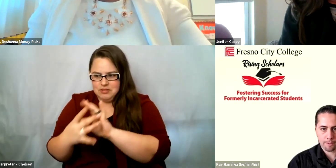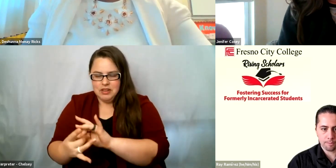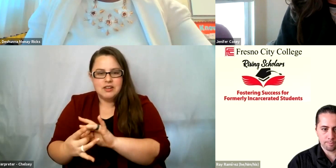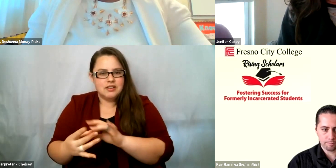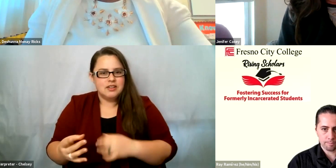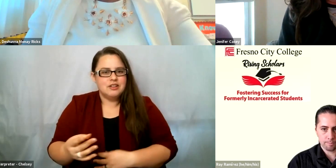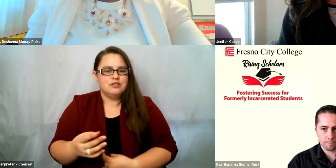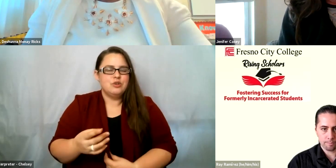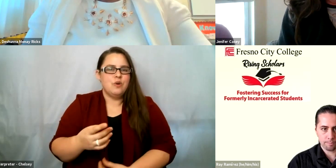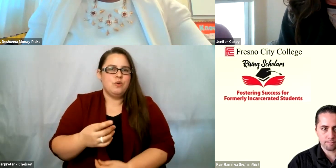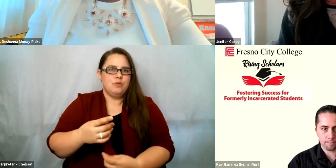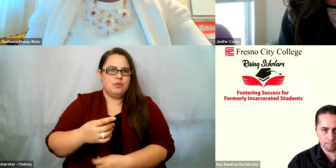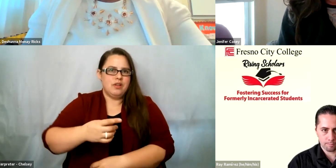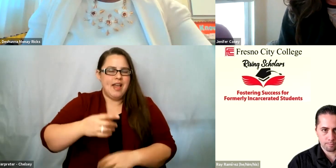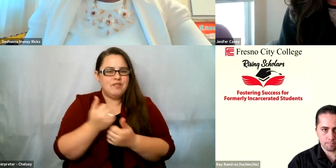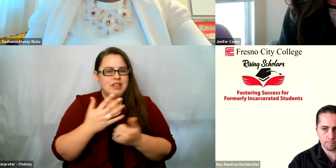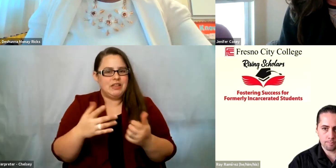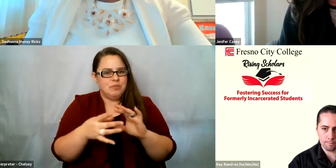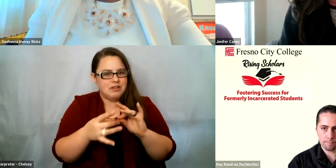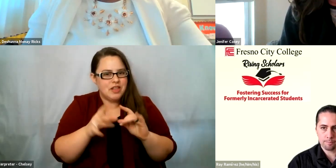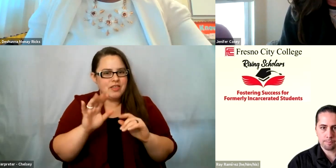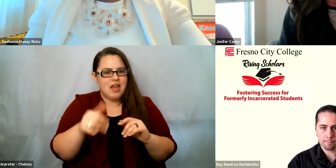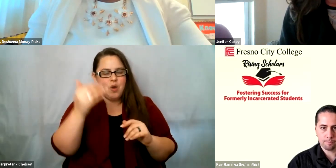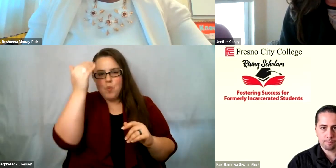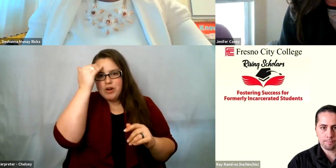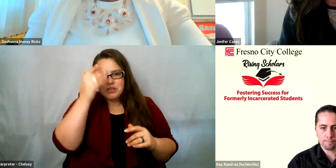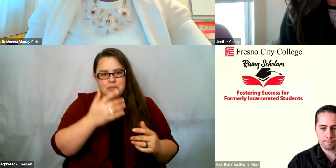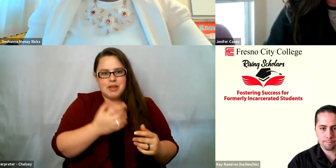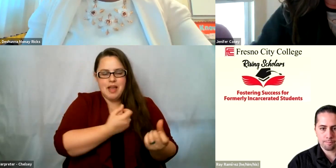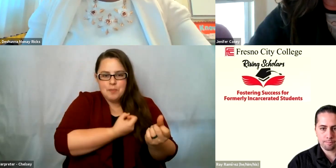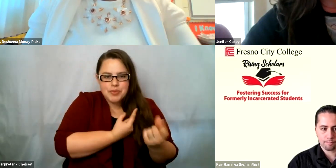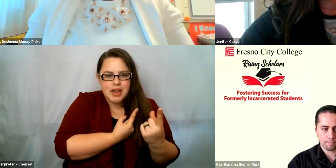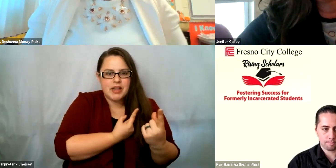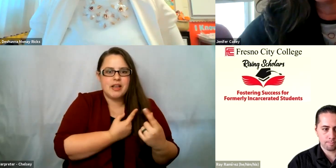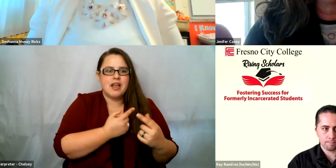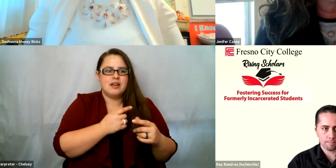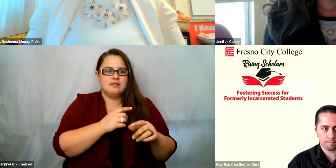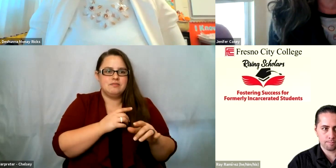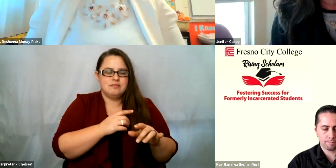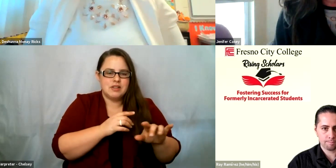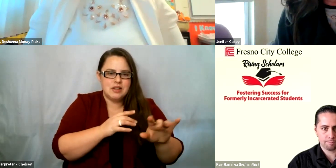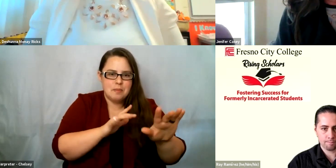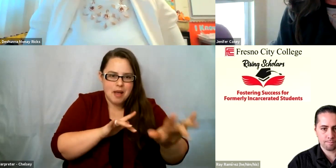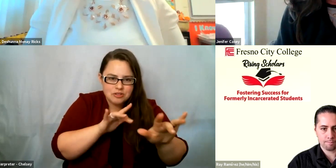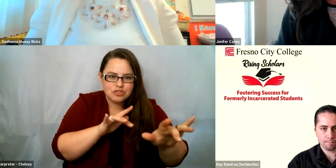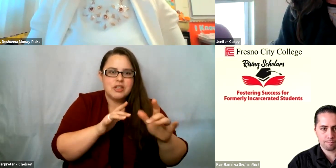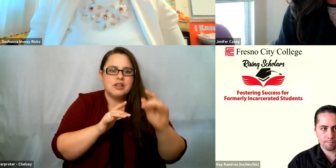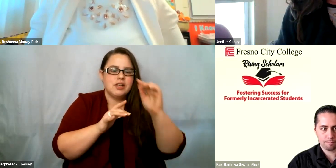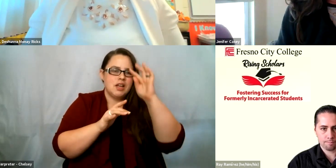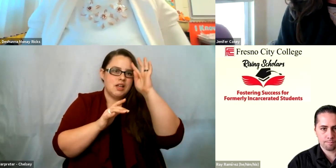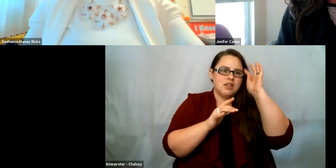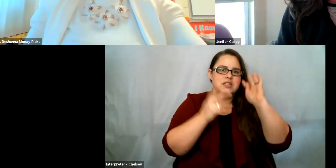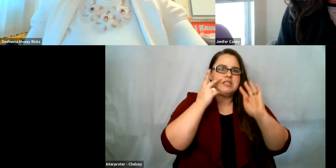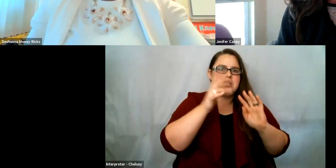all that you're talking about and that awareness of being empathetic and compassionate and seeing these people and their humanity